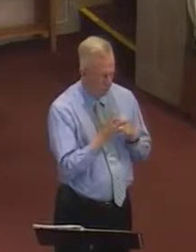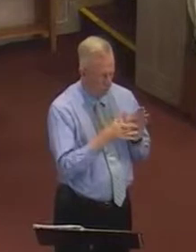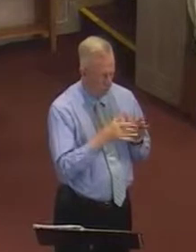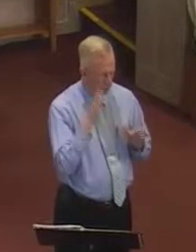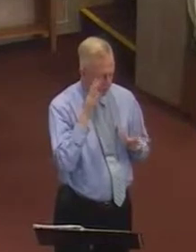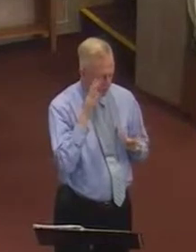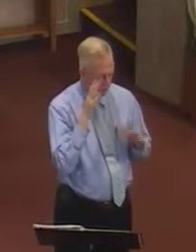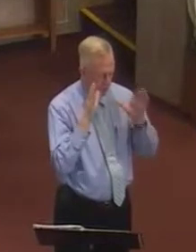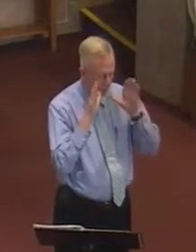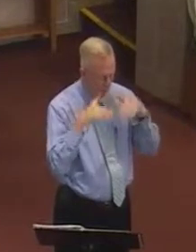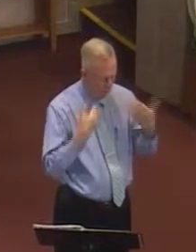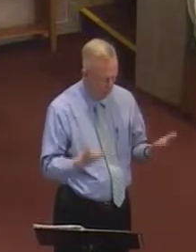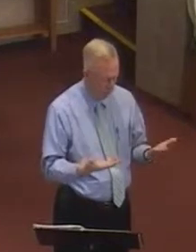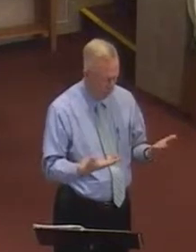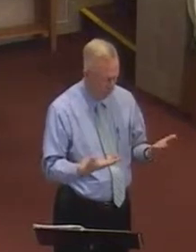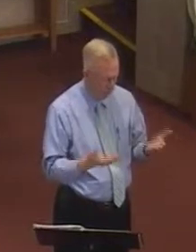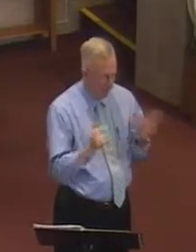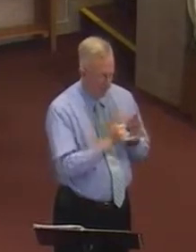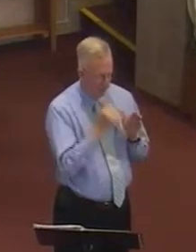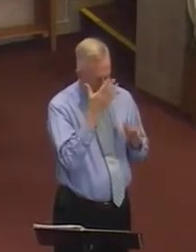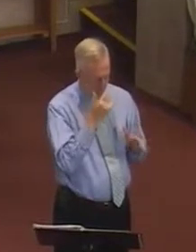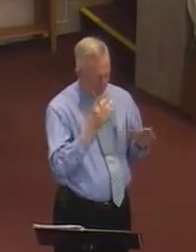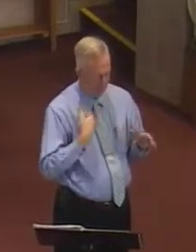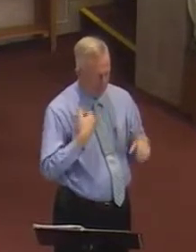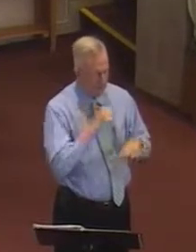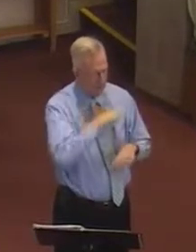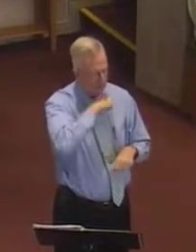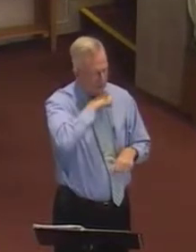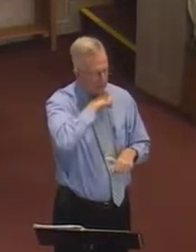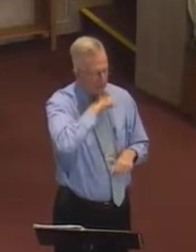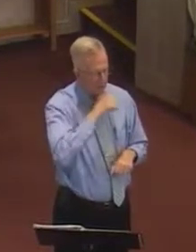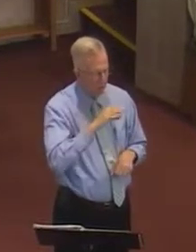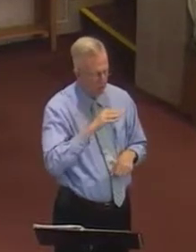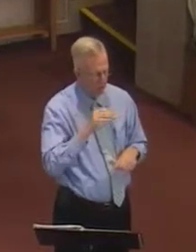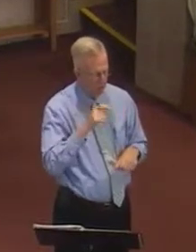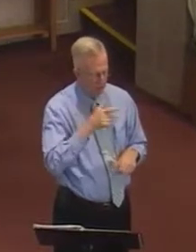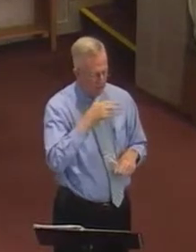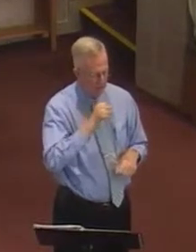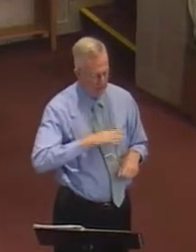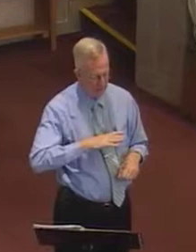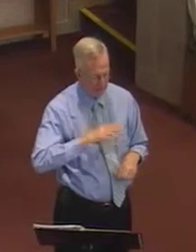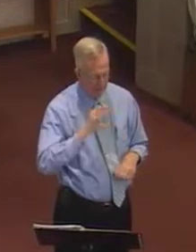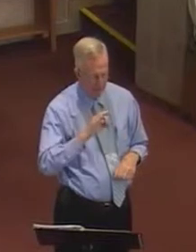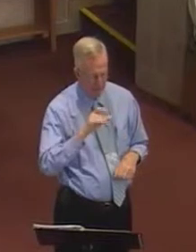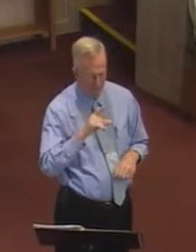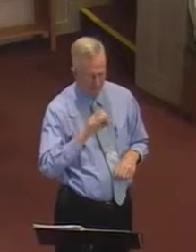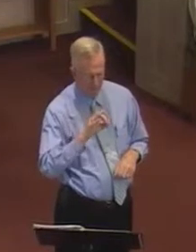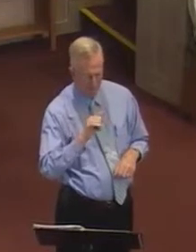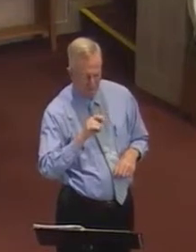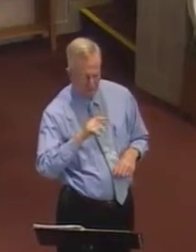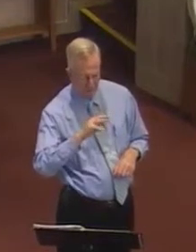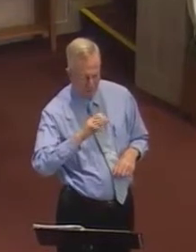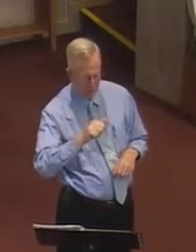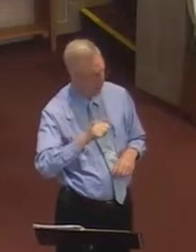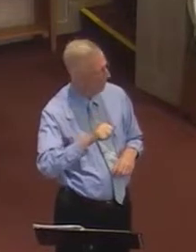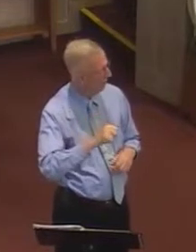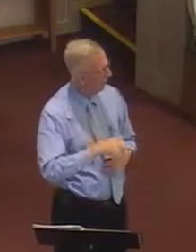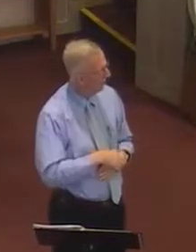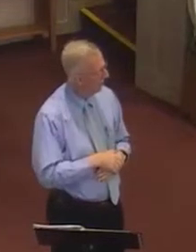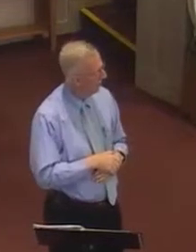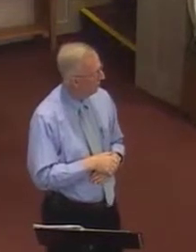the statue of Our Lady of Fatima. I don't know if you know the story about Fatima. Check it out. Google it. It